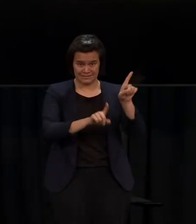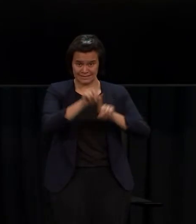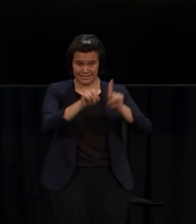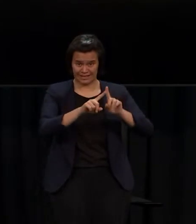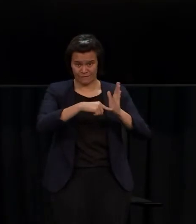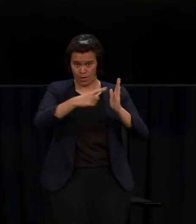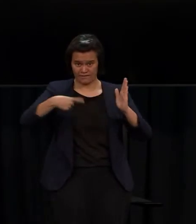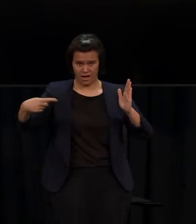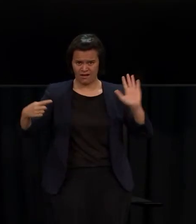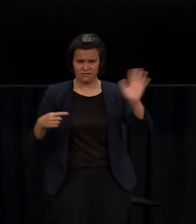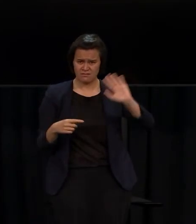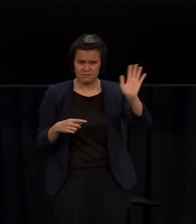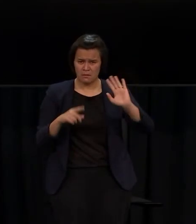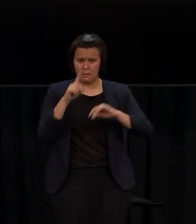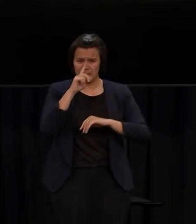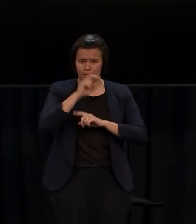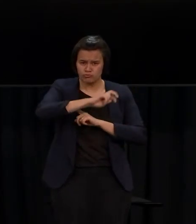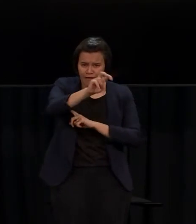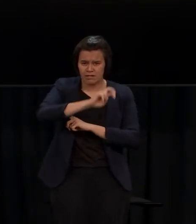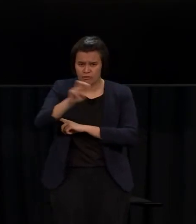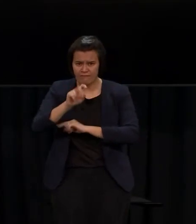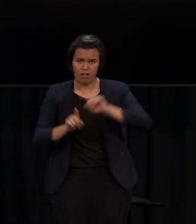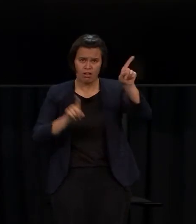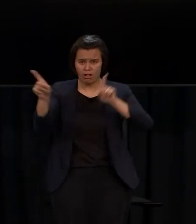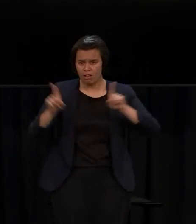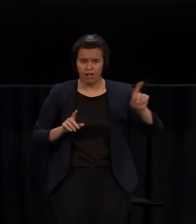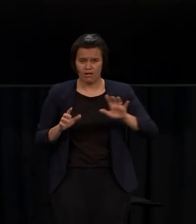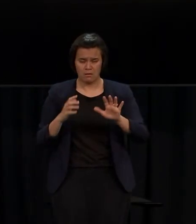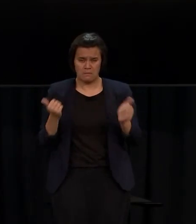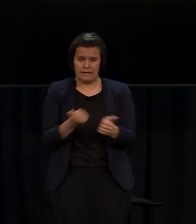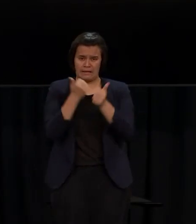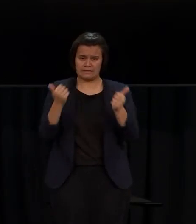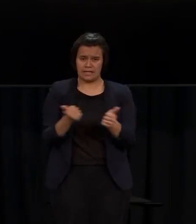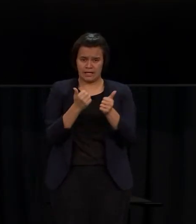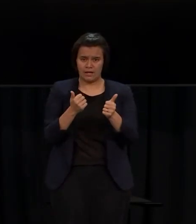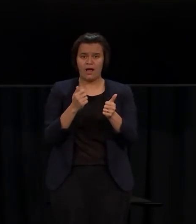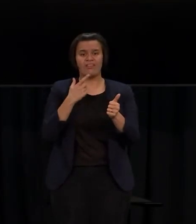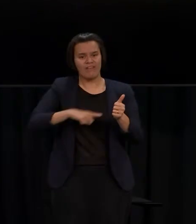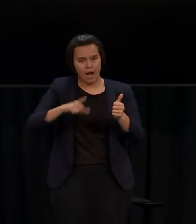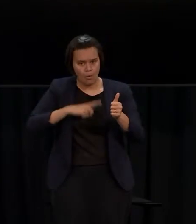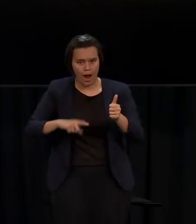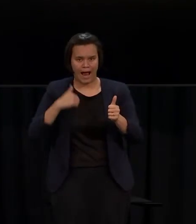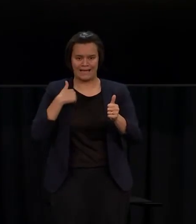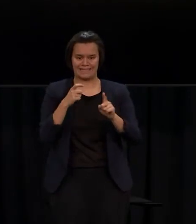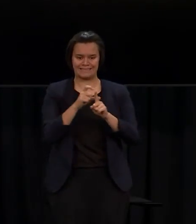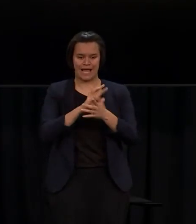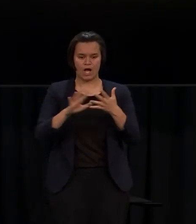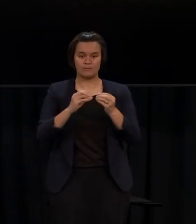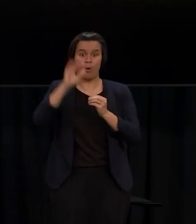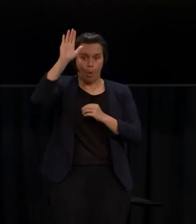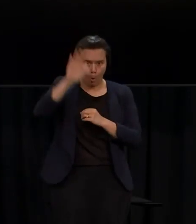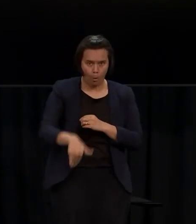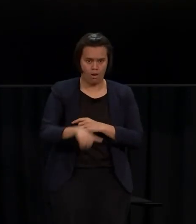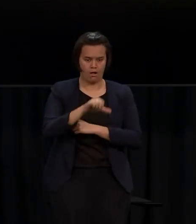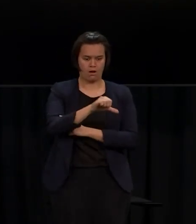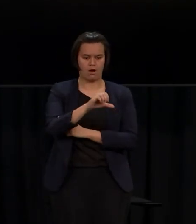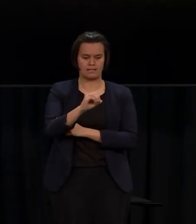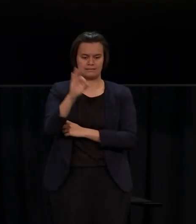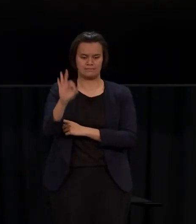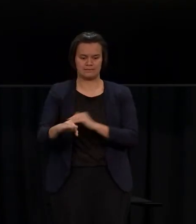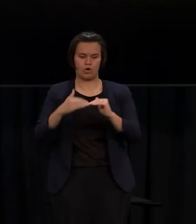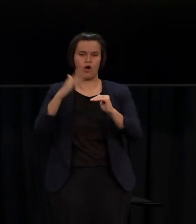of the cases we've seen emerge. So that's why it's important to have high rates across the country. Don't have the